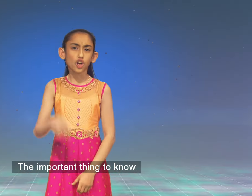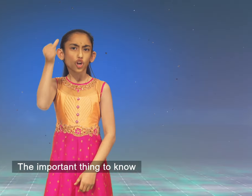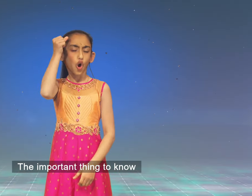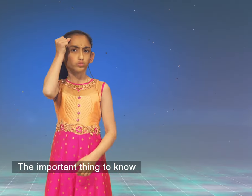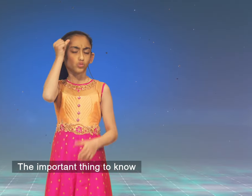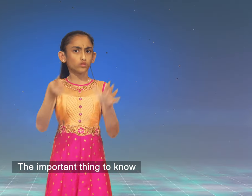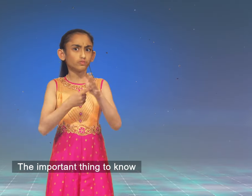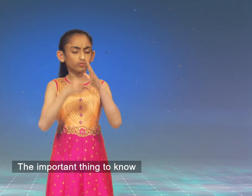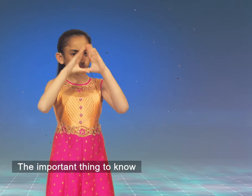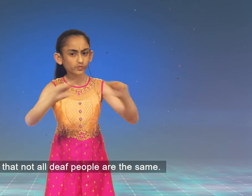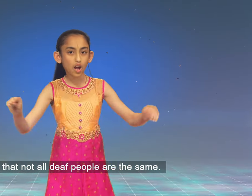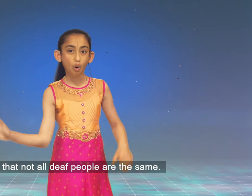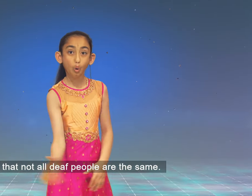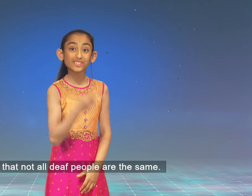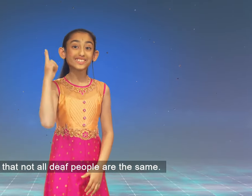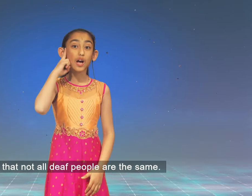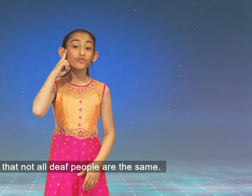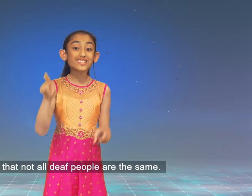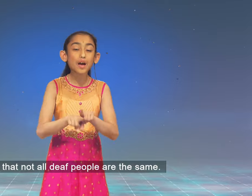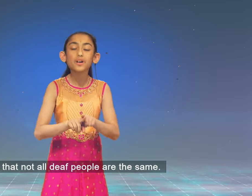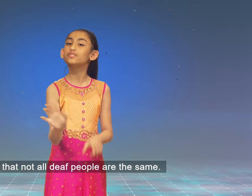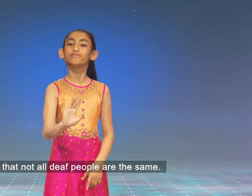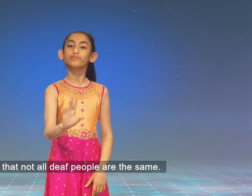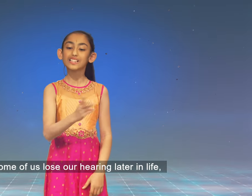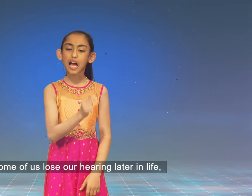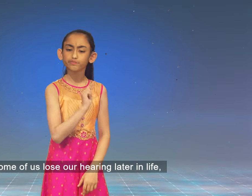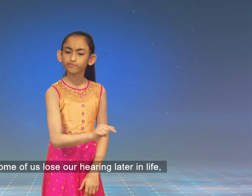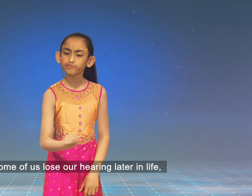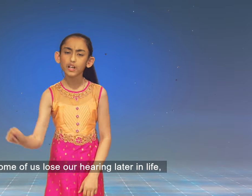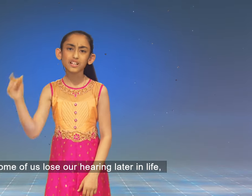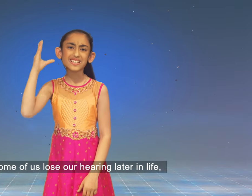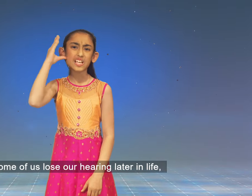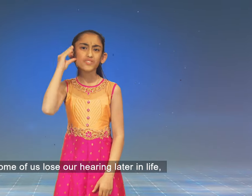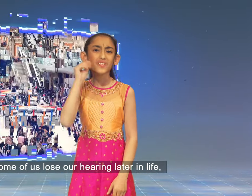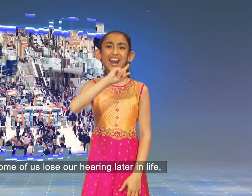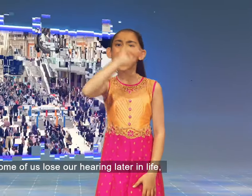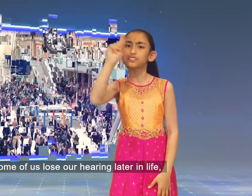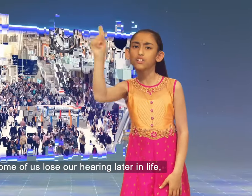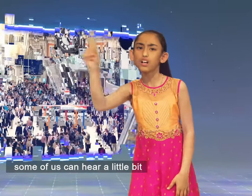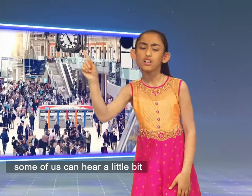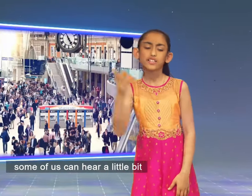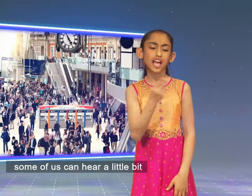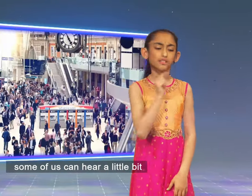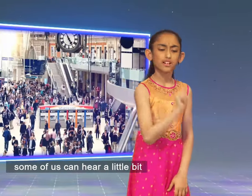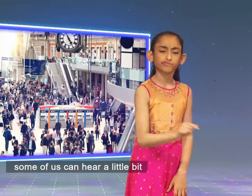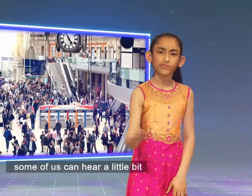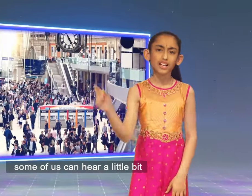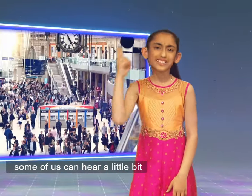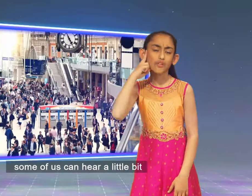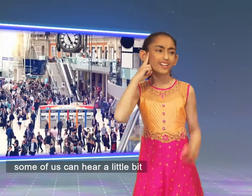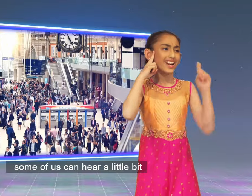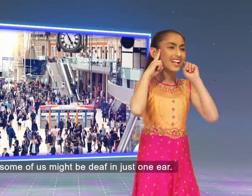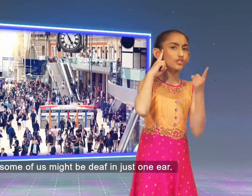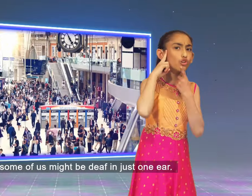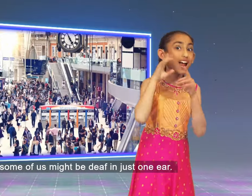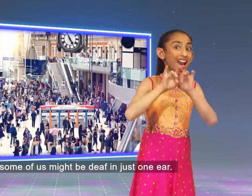The important thing to know is that not all deaf people are the same. Some of us lose our hearing later in life, some of us can hear a